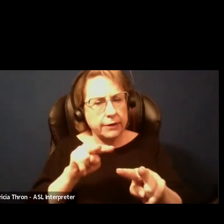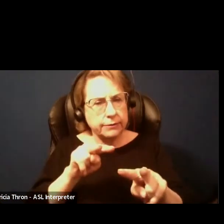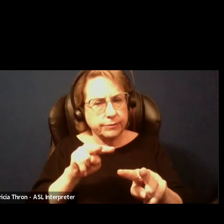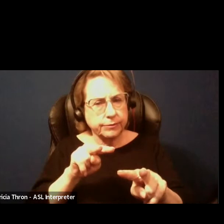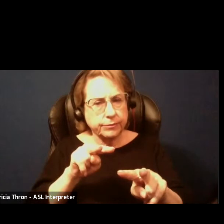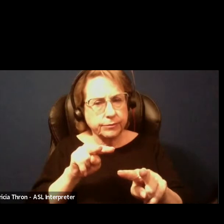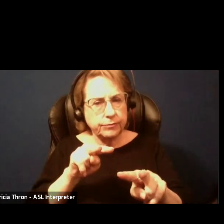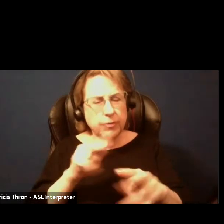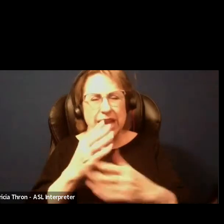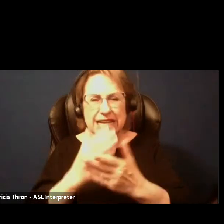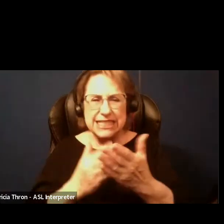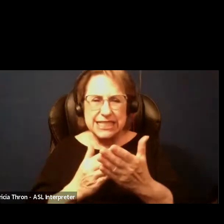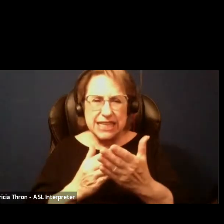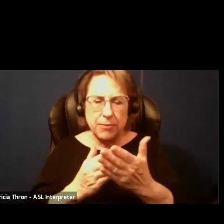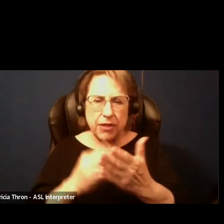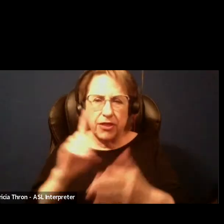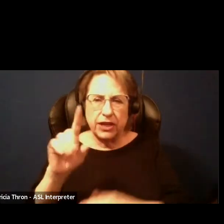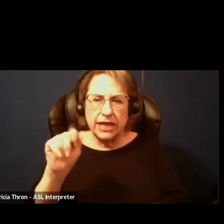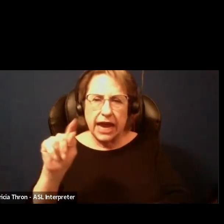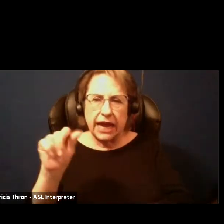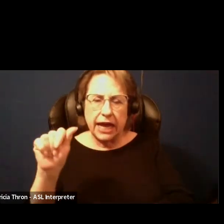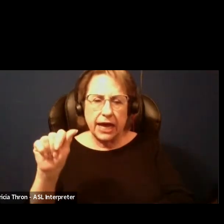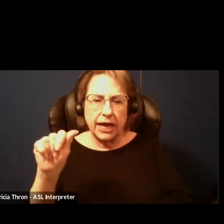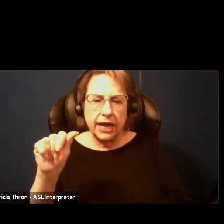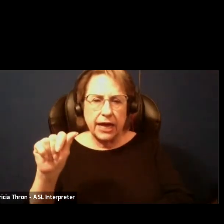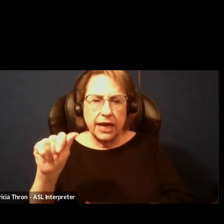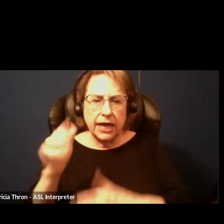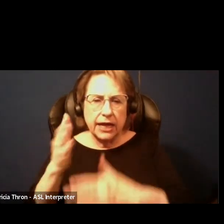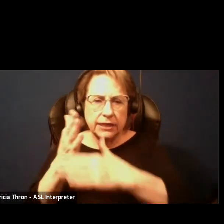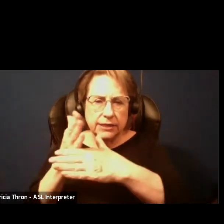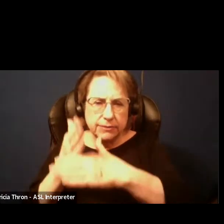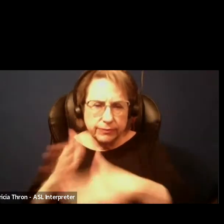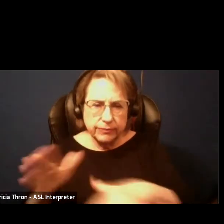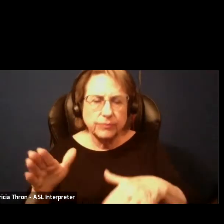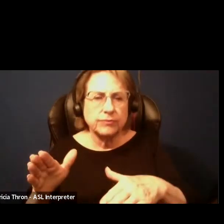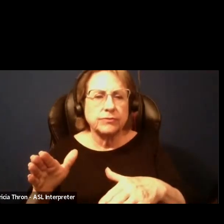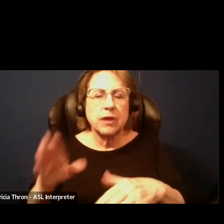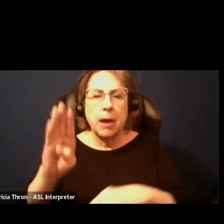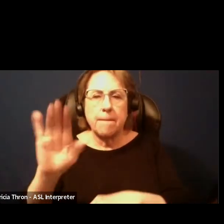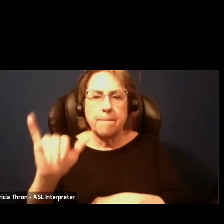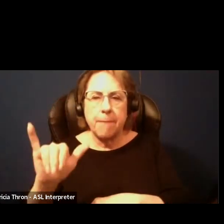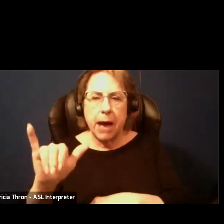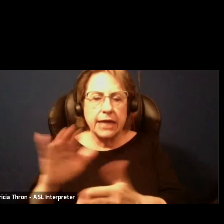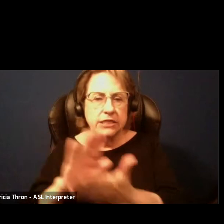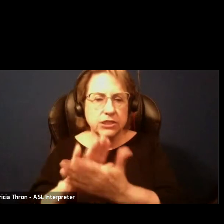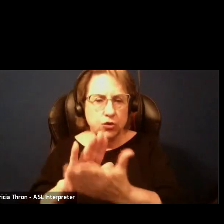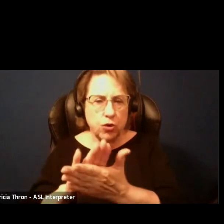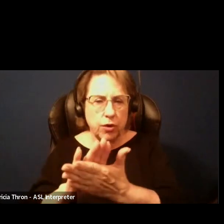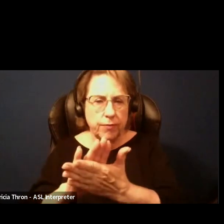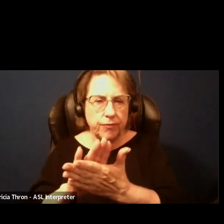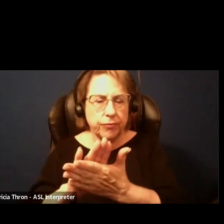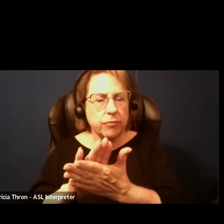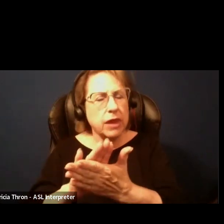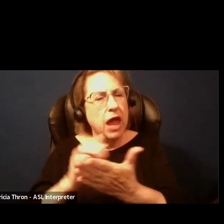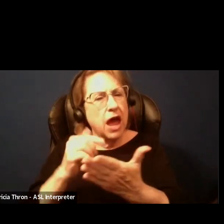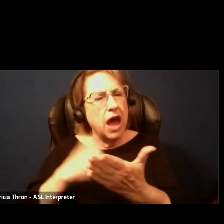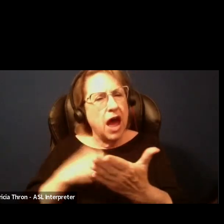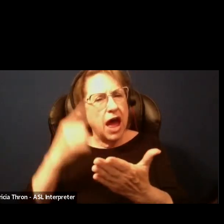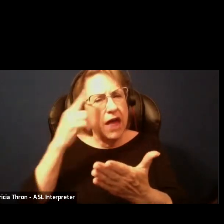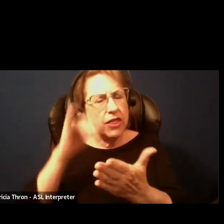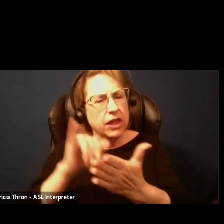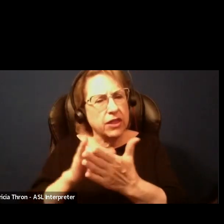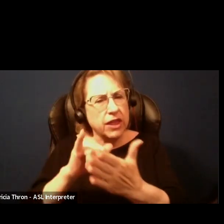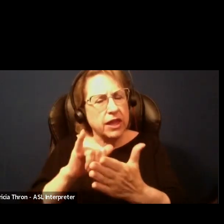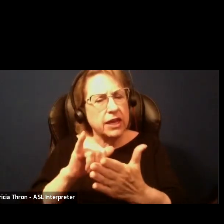this data is disaggregated by school. And what it does is it lends me to think and to work with our principals